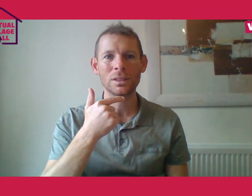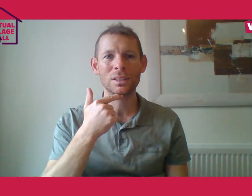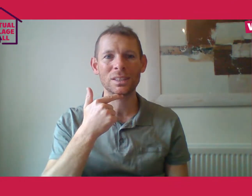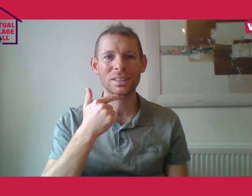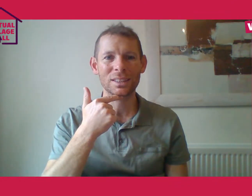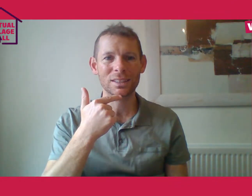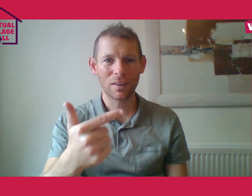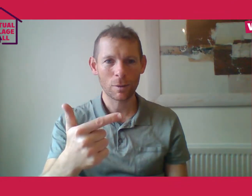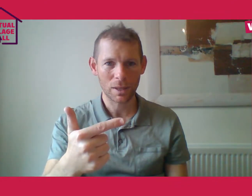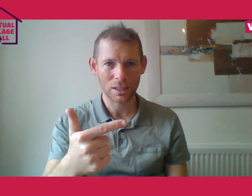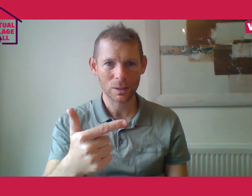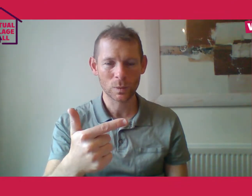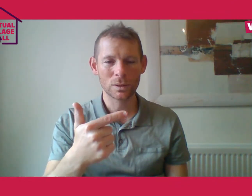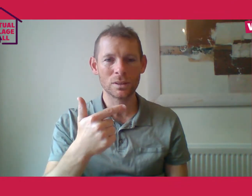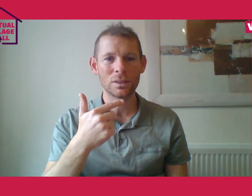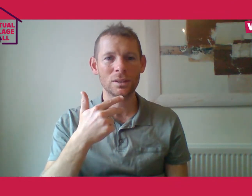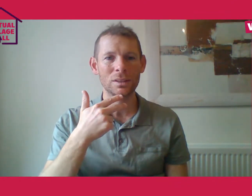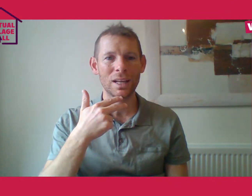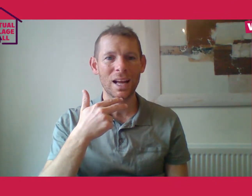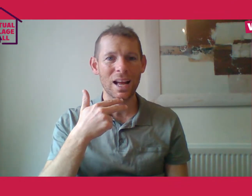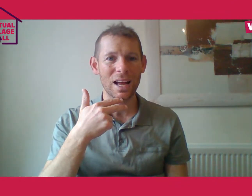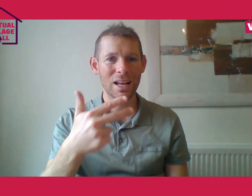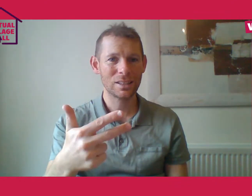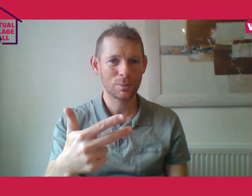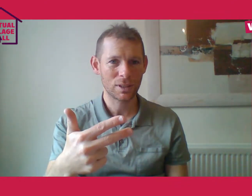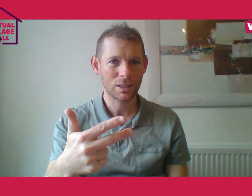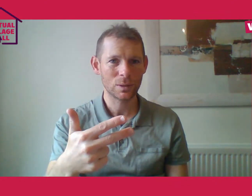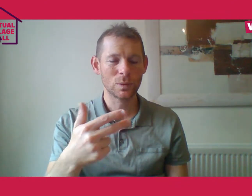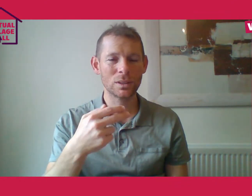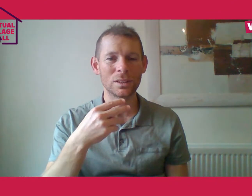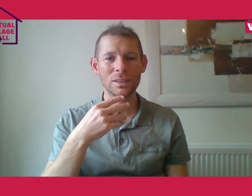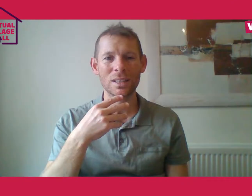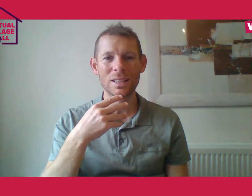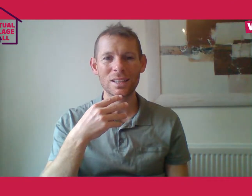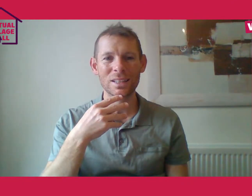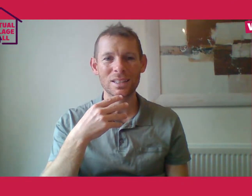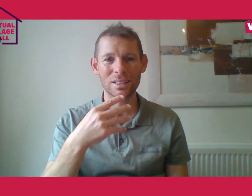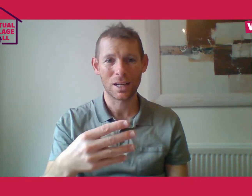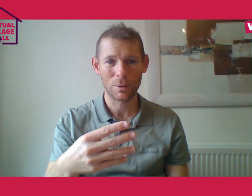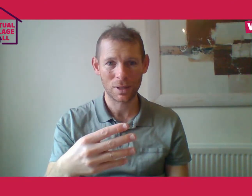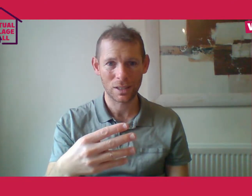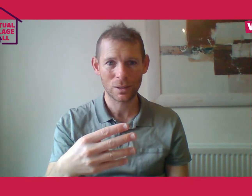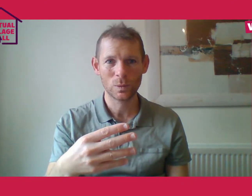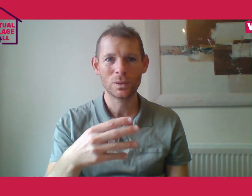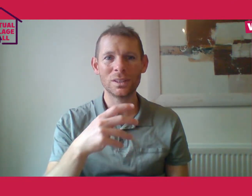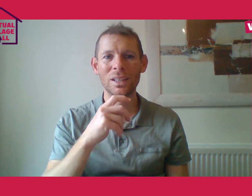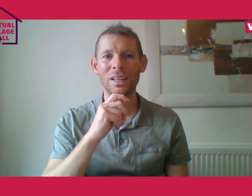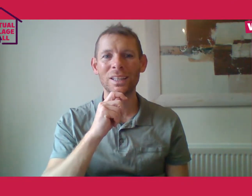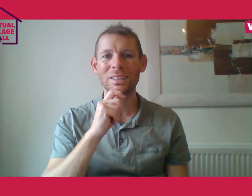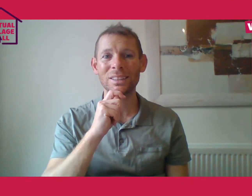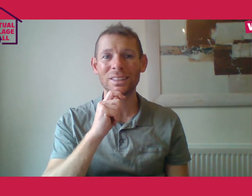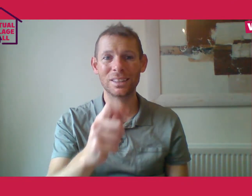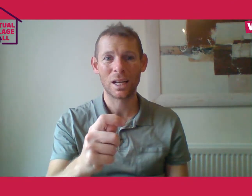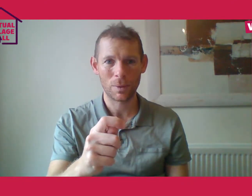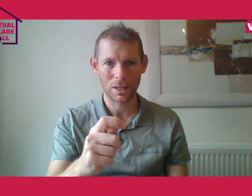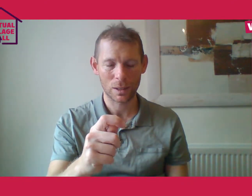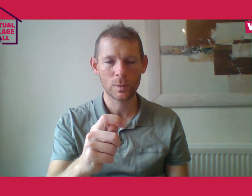£6, £7, £8, £9,